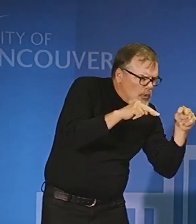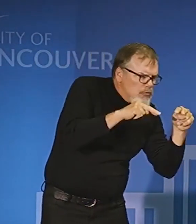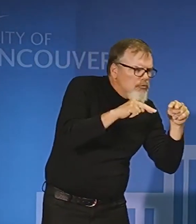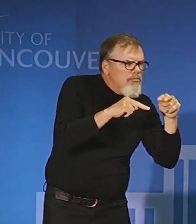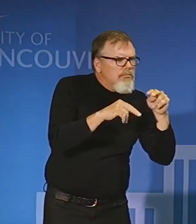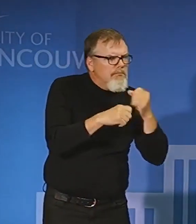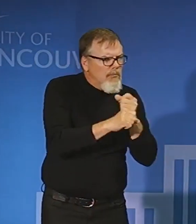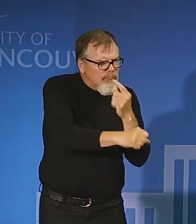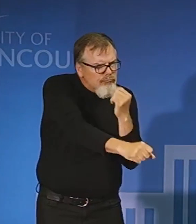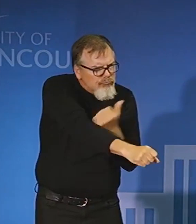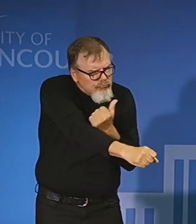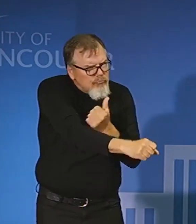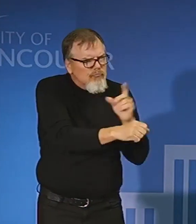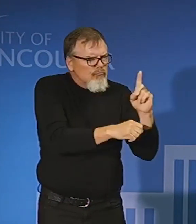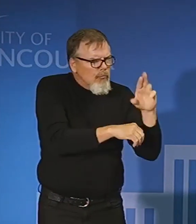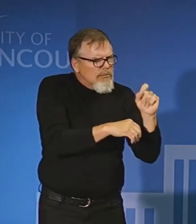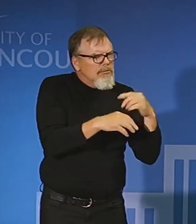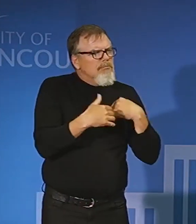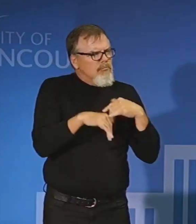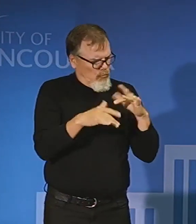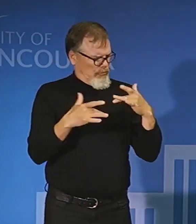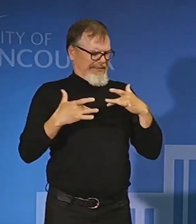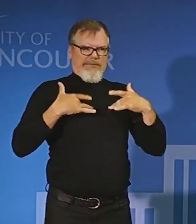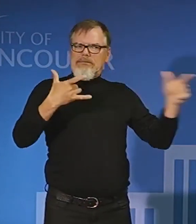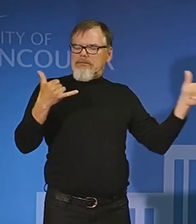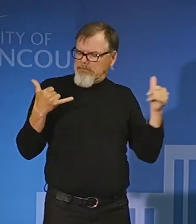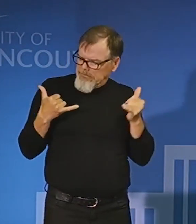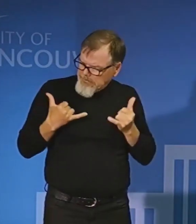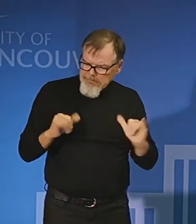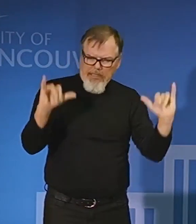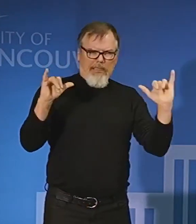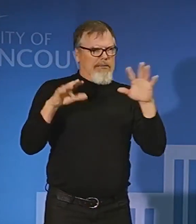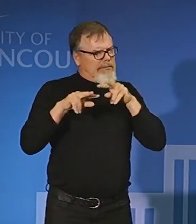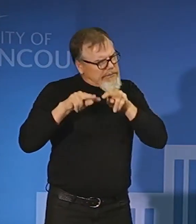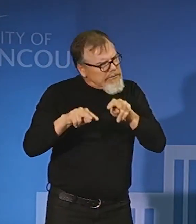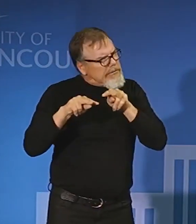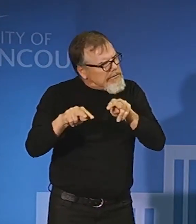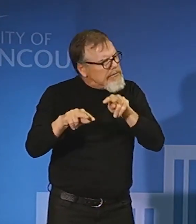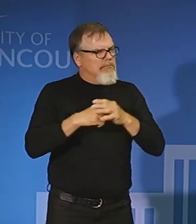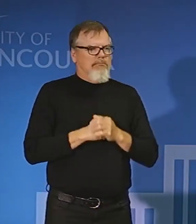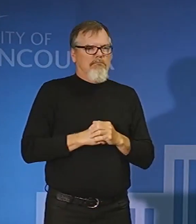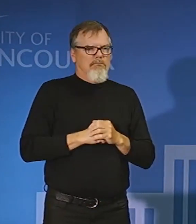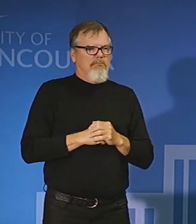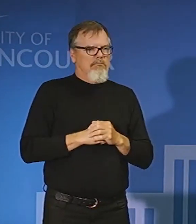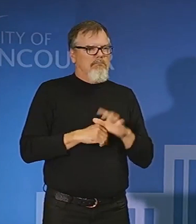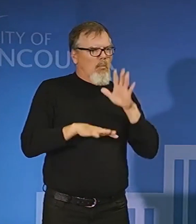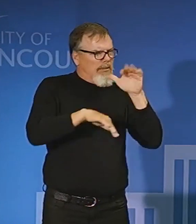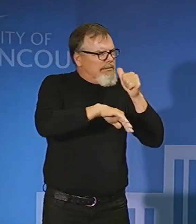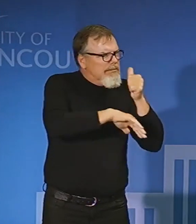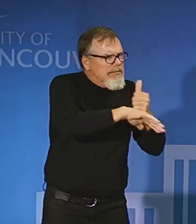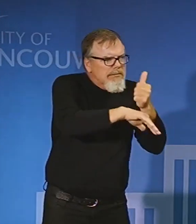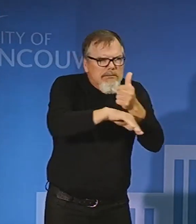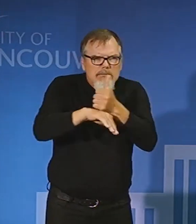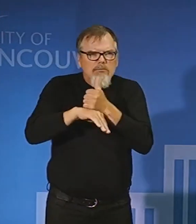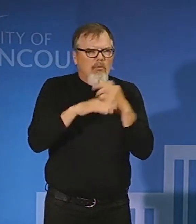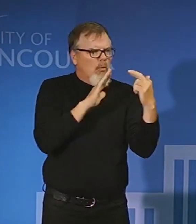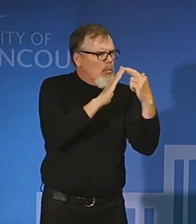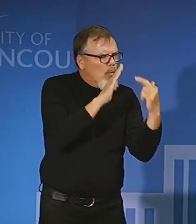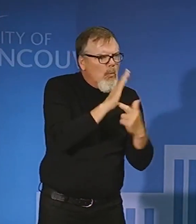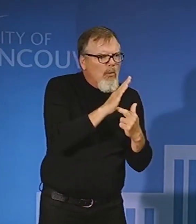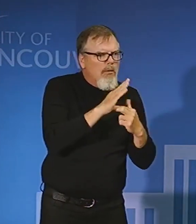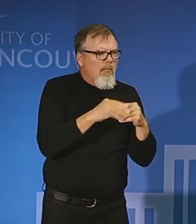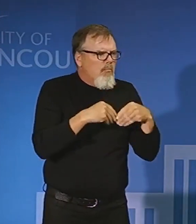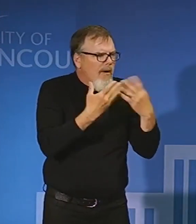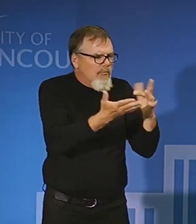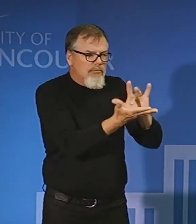because that remains a concern. And we will continue, for example, to implement our new guidelines for providing prescription alternatives for